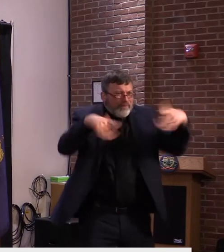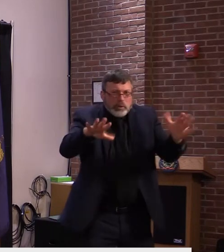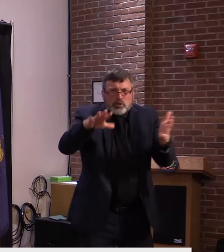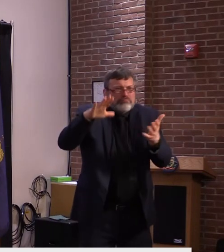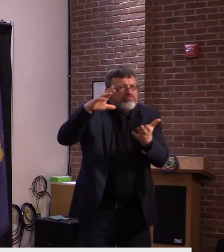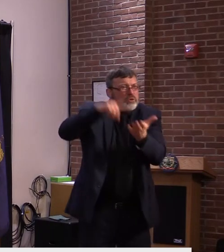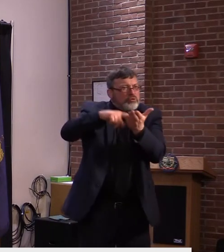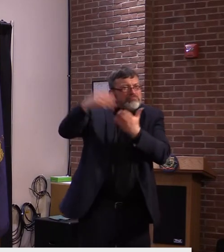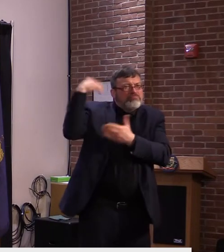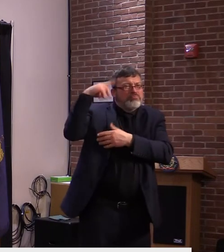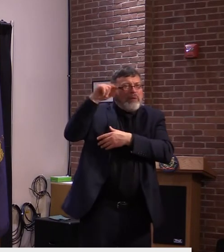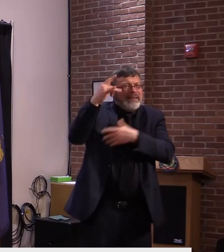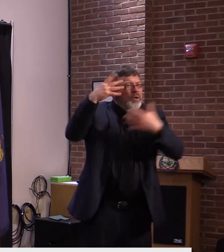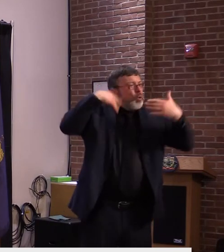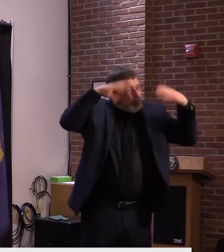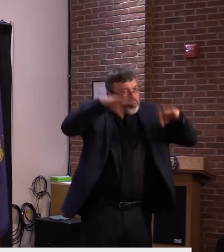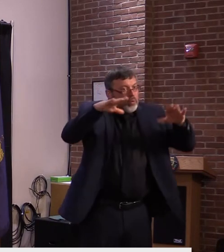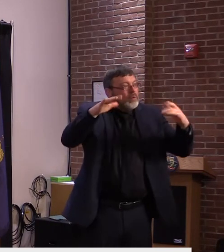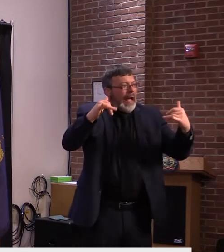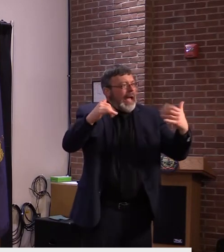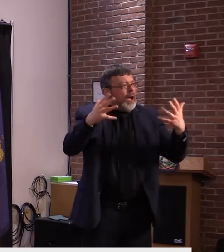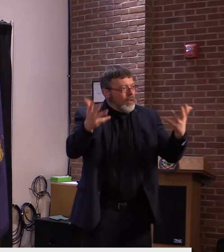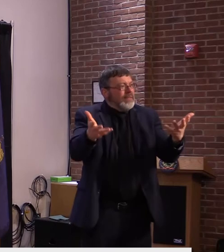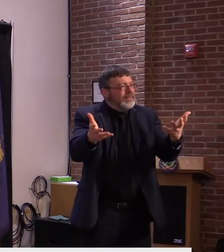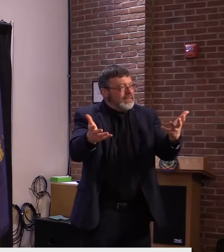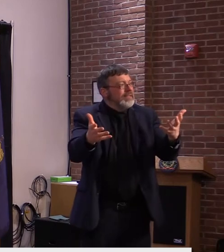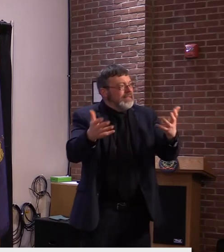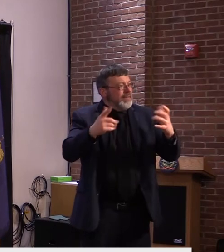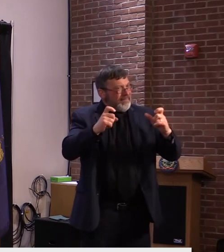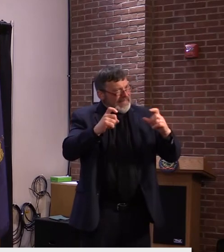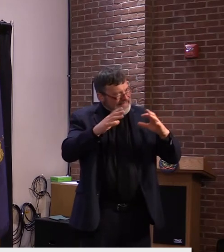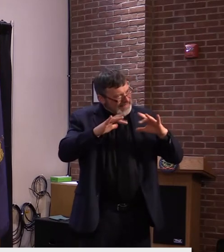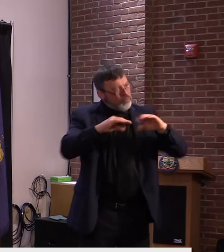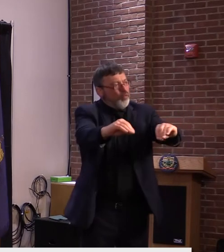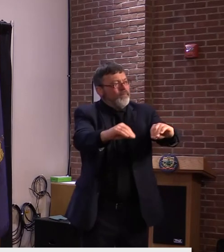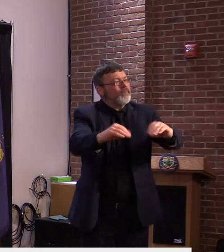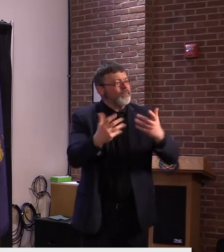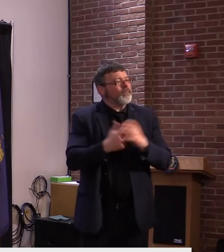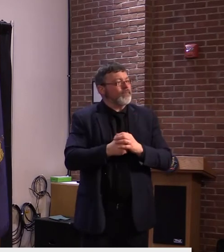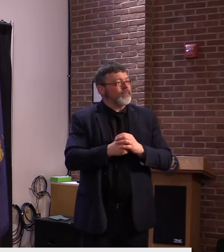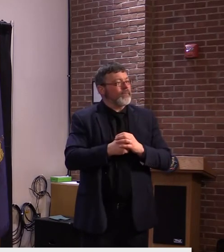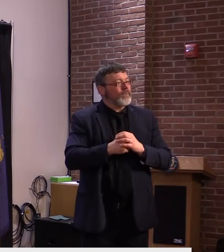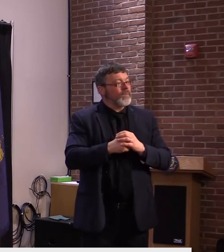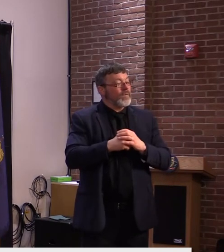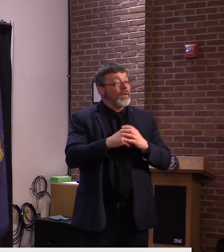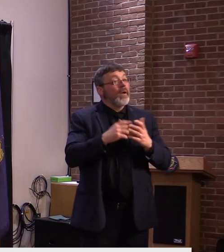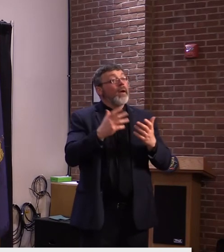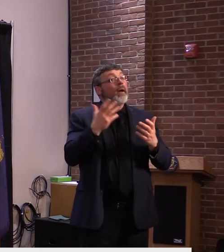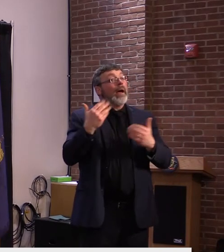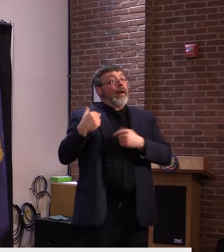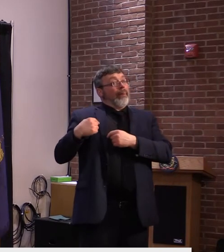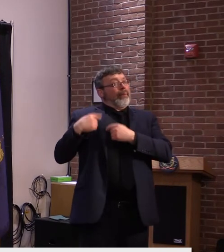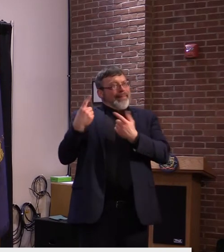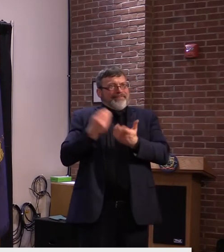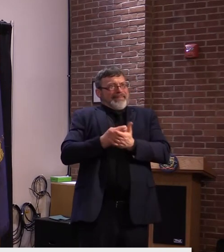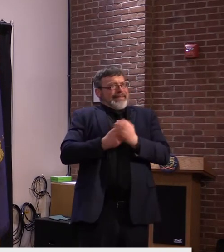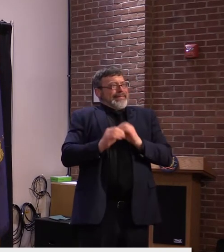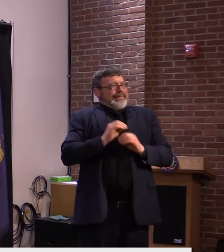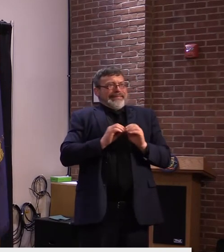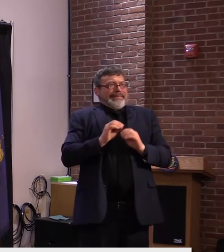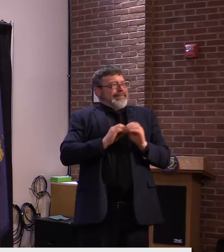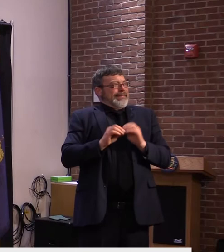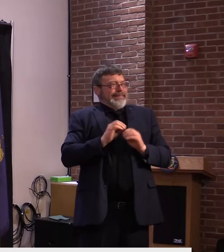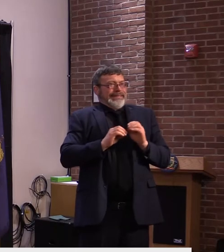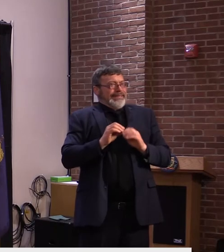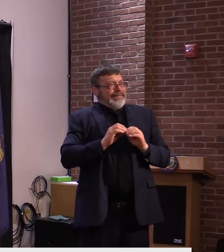different positions, and mostly, though, above all, lack of funding and the unwillingness to recognize that when there